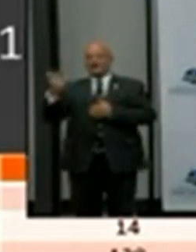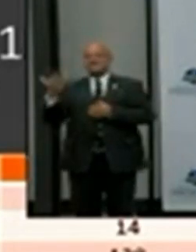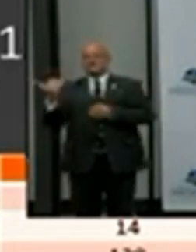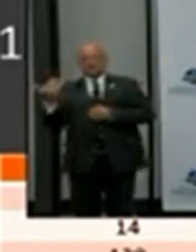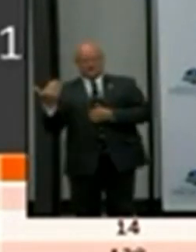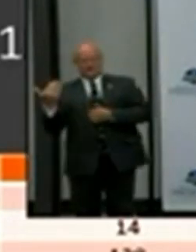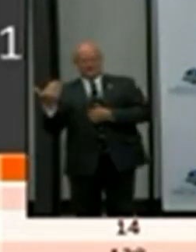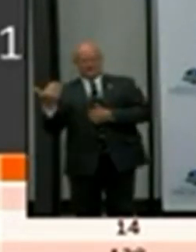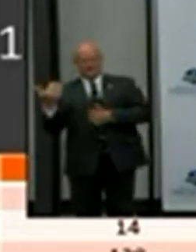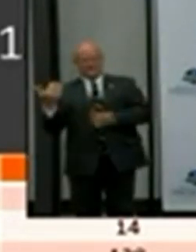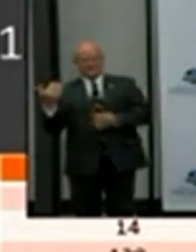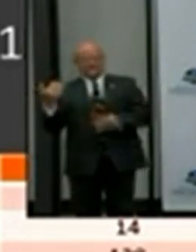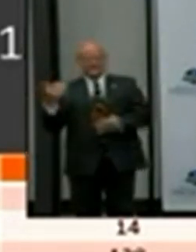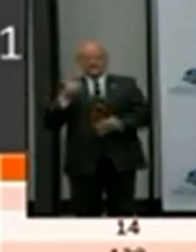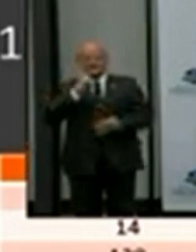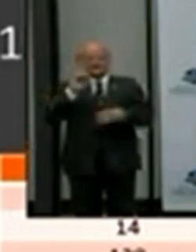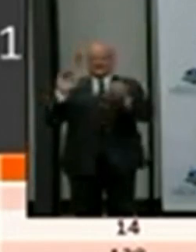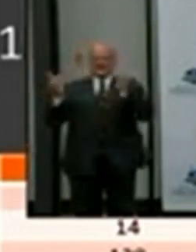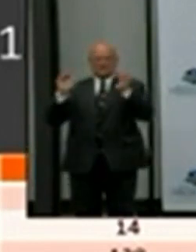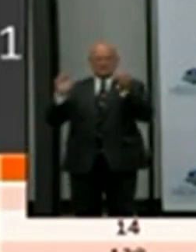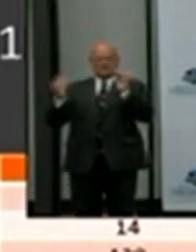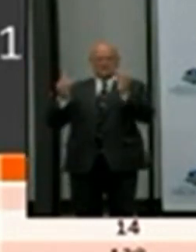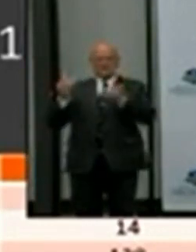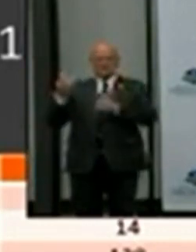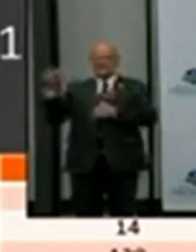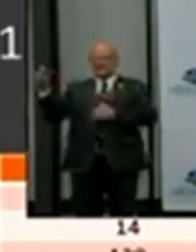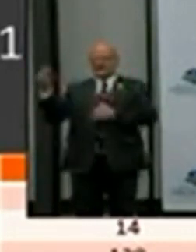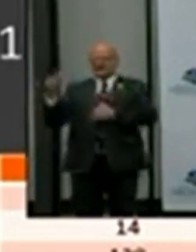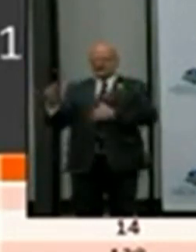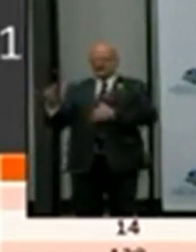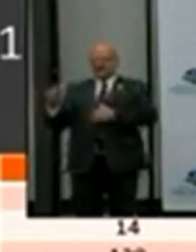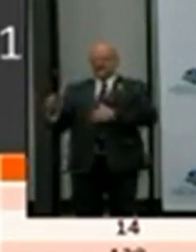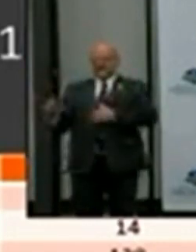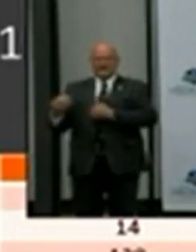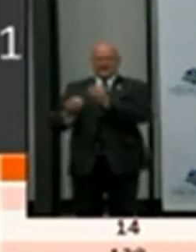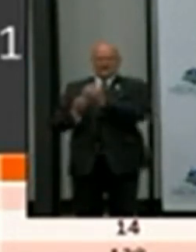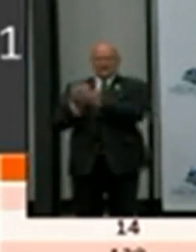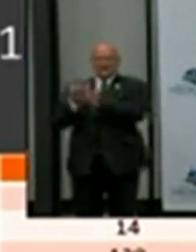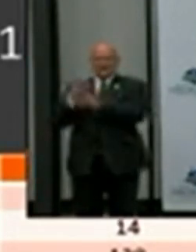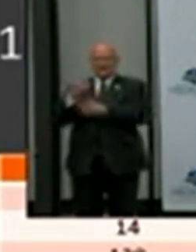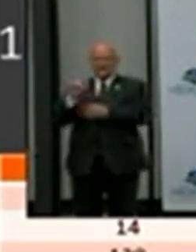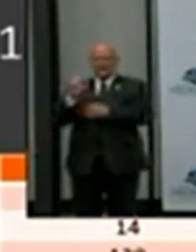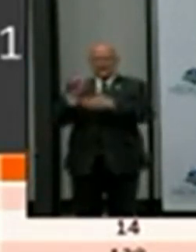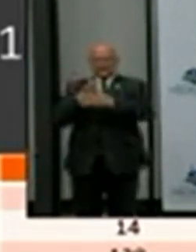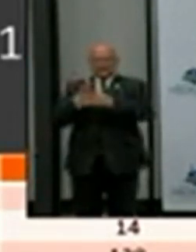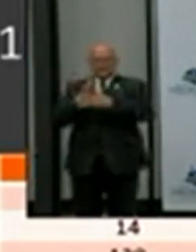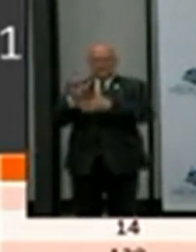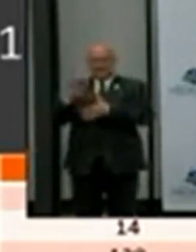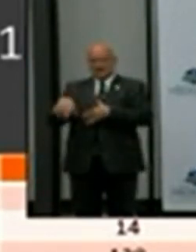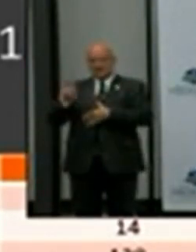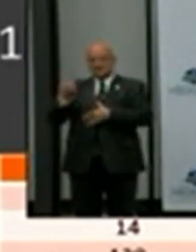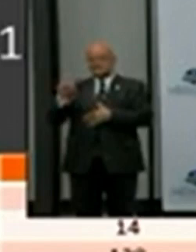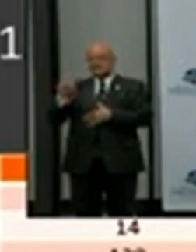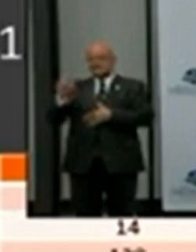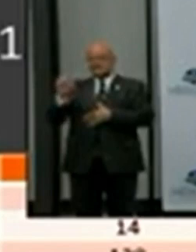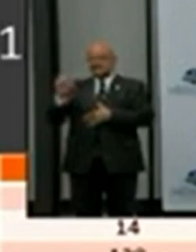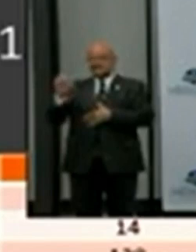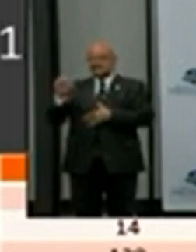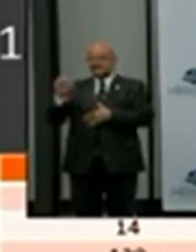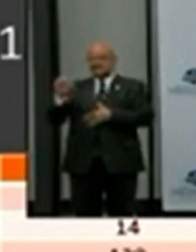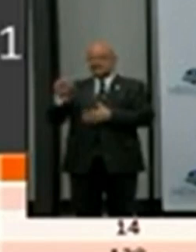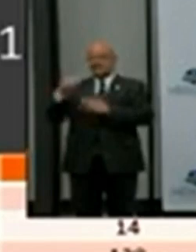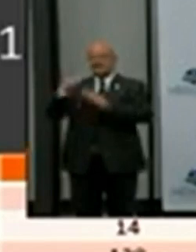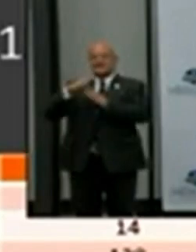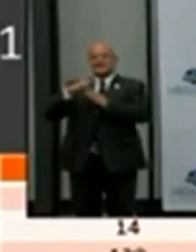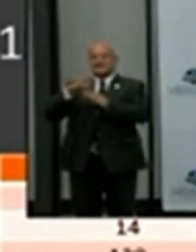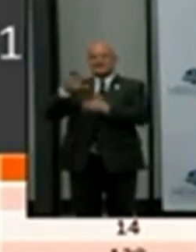15th date. So really comparing Fridays, I believe it is, and the growth of cases in between those dates. So the top